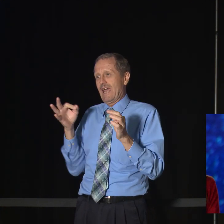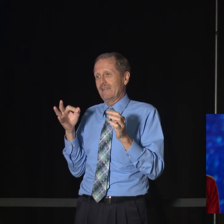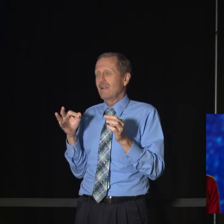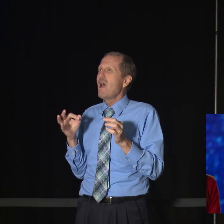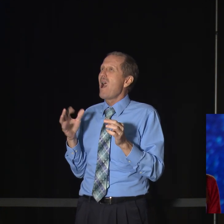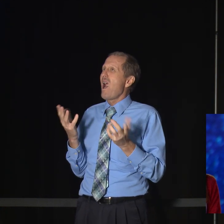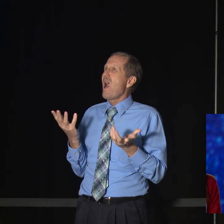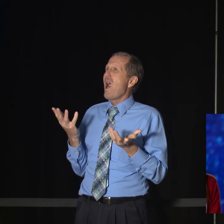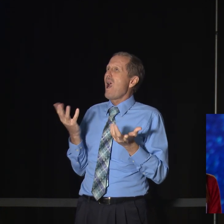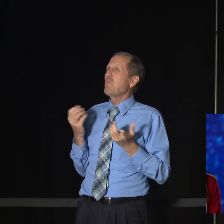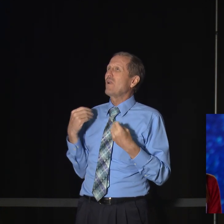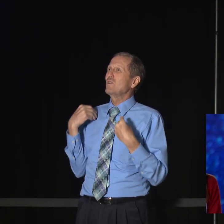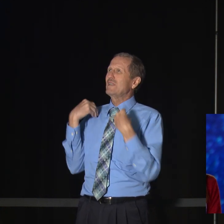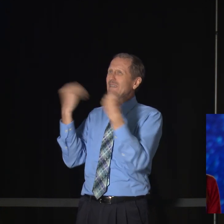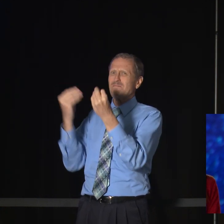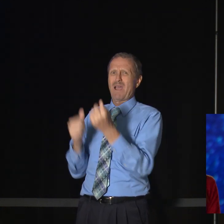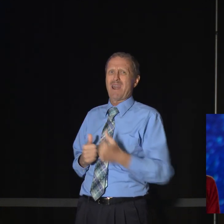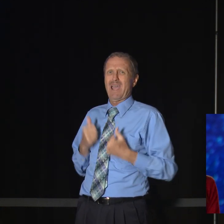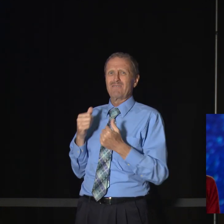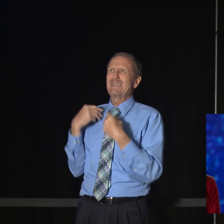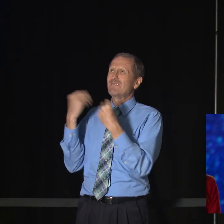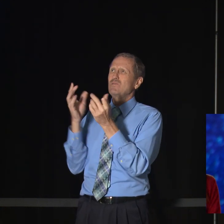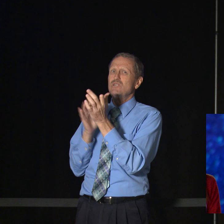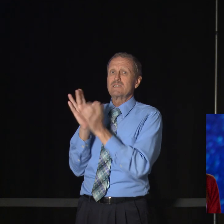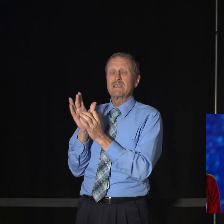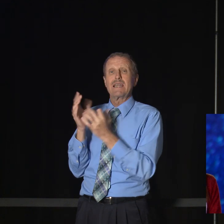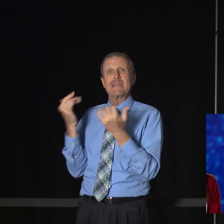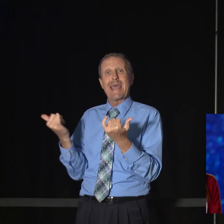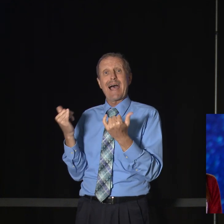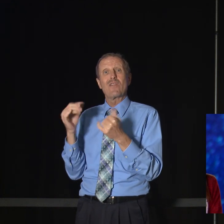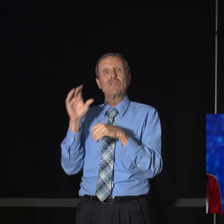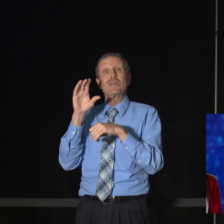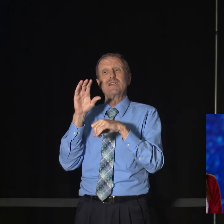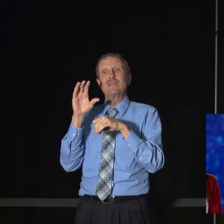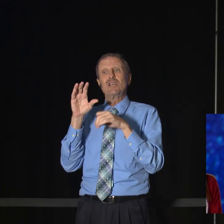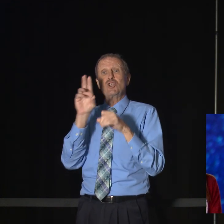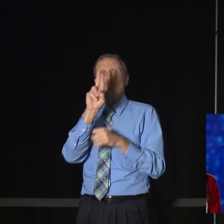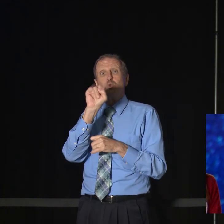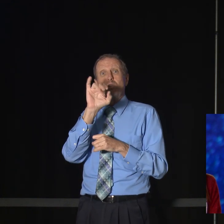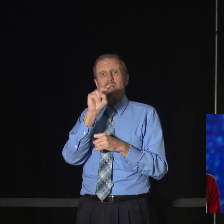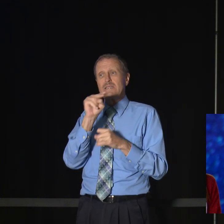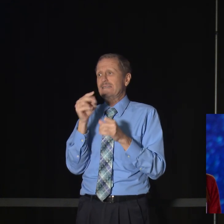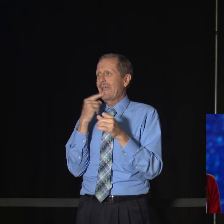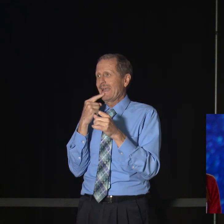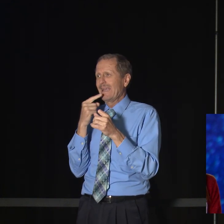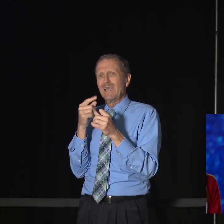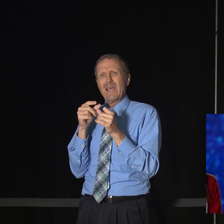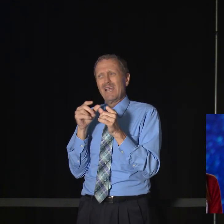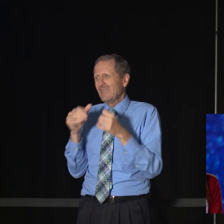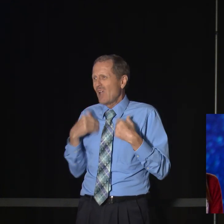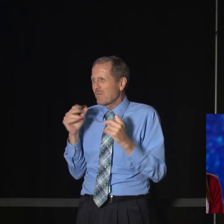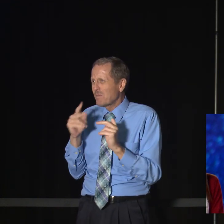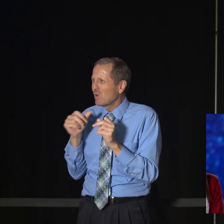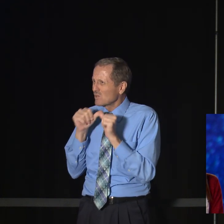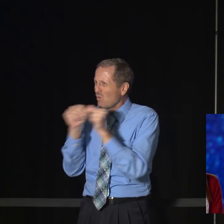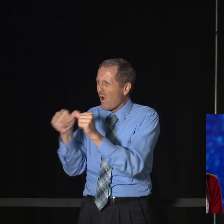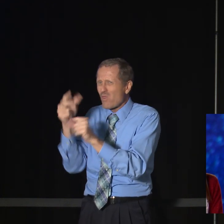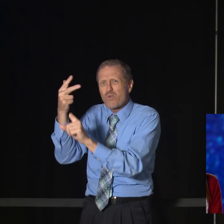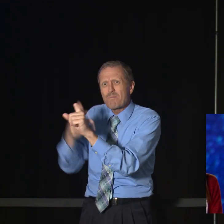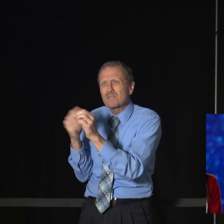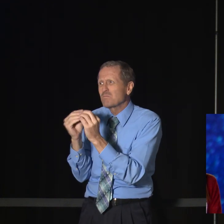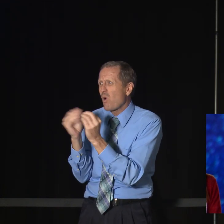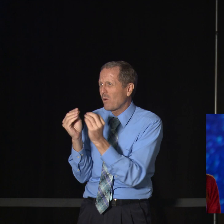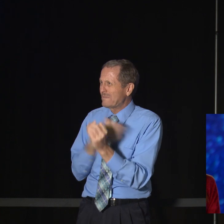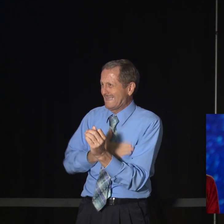their lives to Jesus. And now the union is asking these young people to continue another 3 months in that area